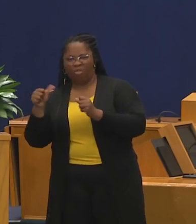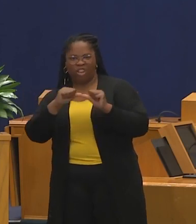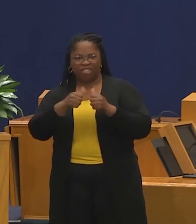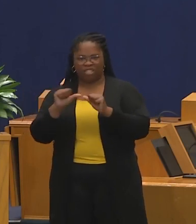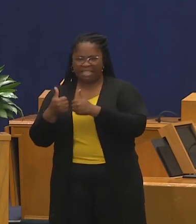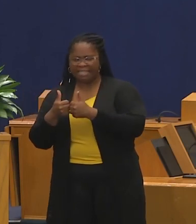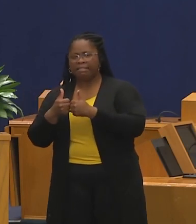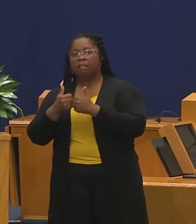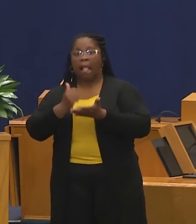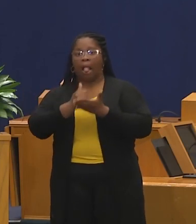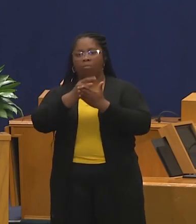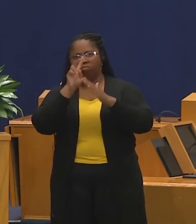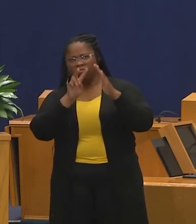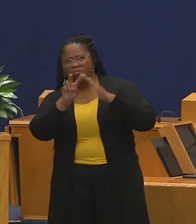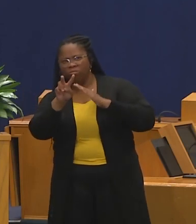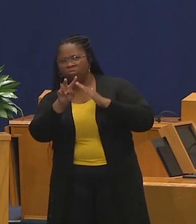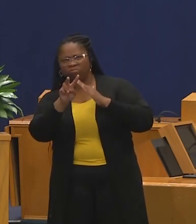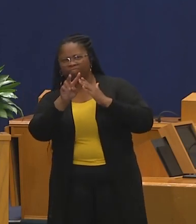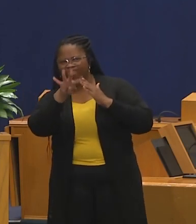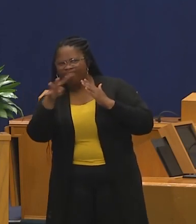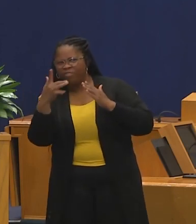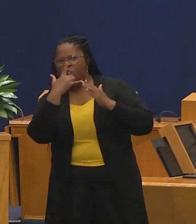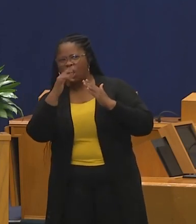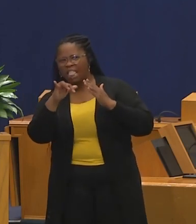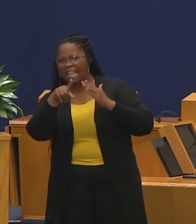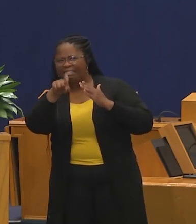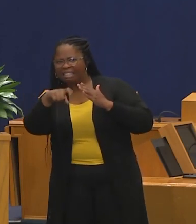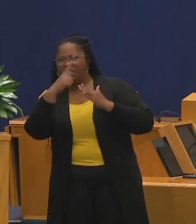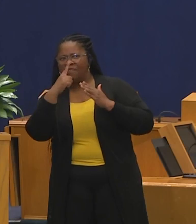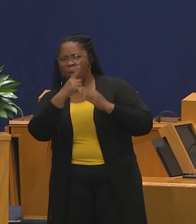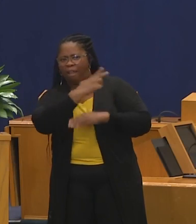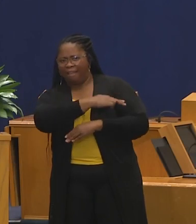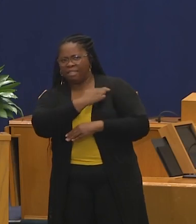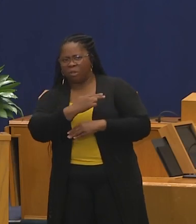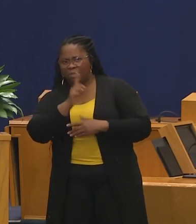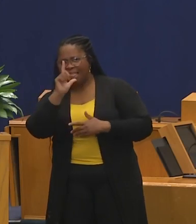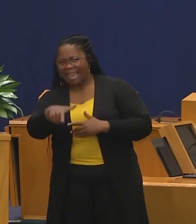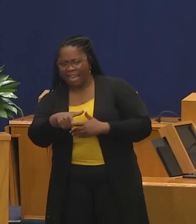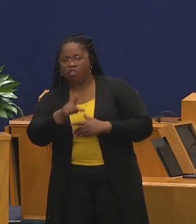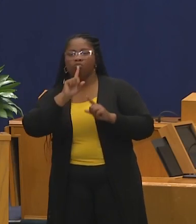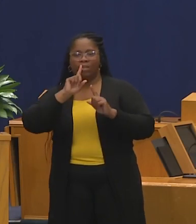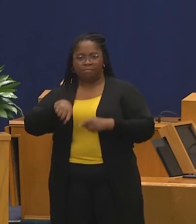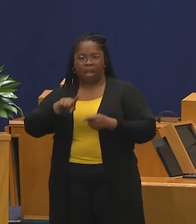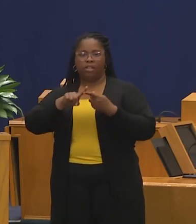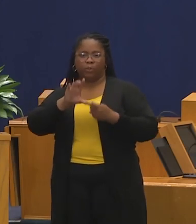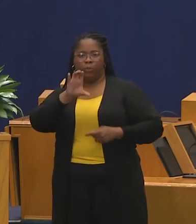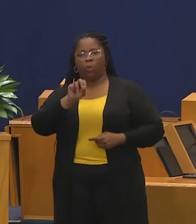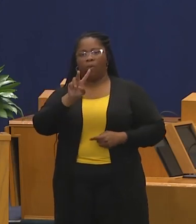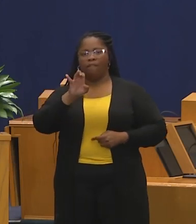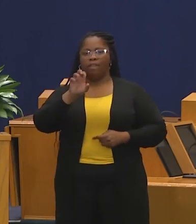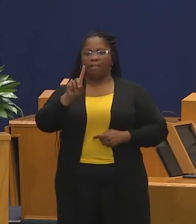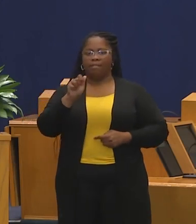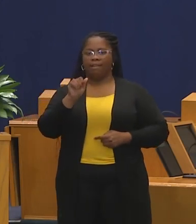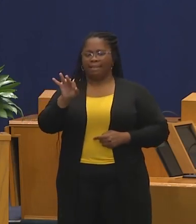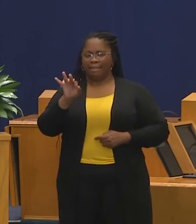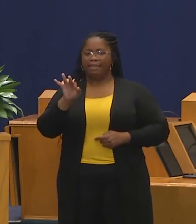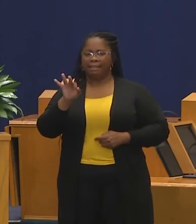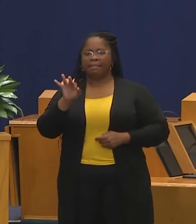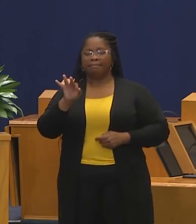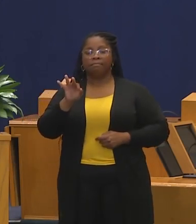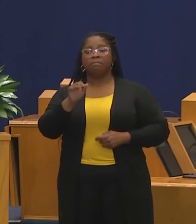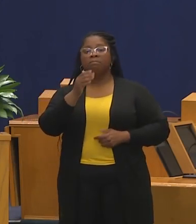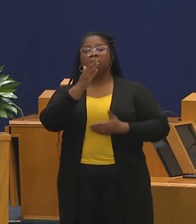the demand for hospital services in Los Angeles County in response to the COVID-19 pandemic. I think a few of the key